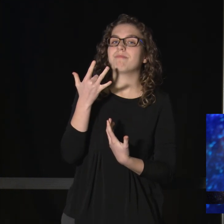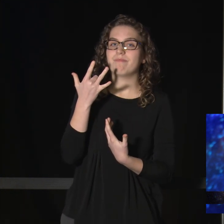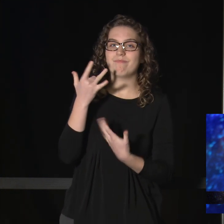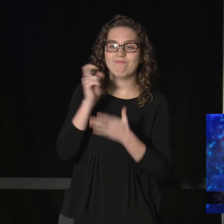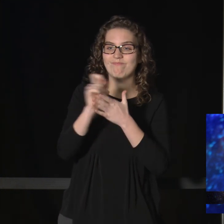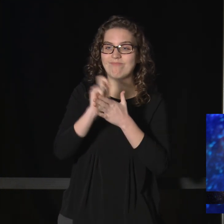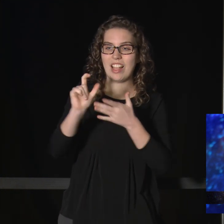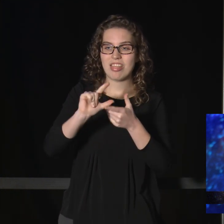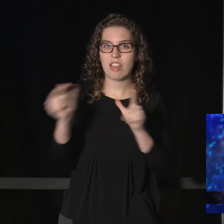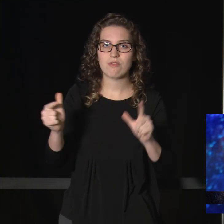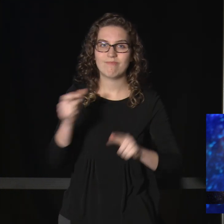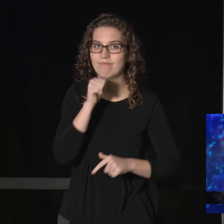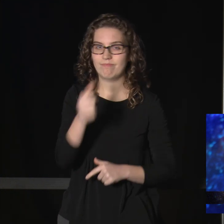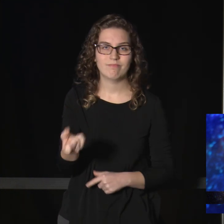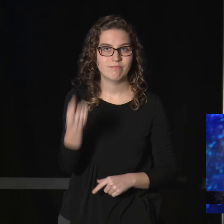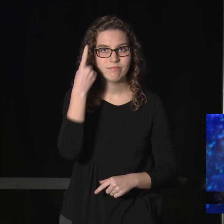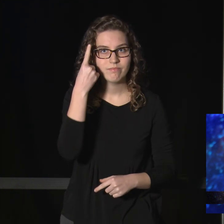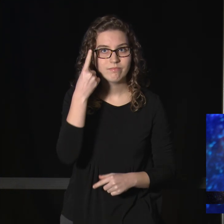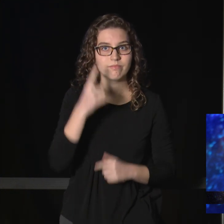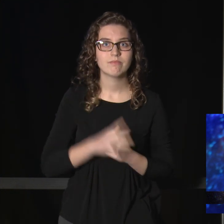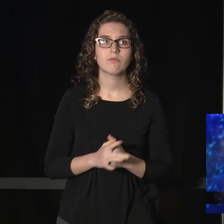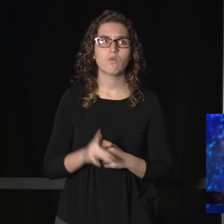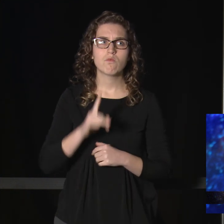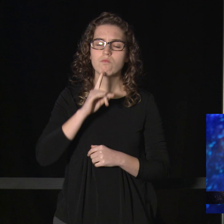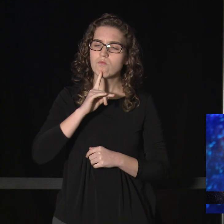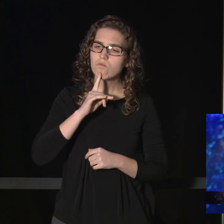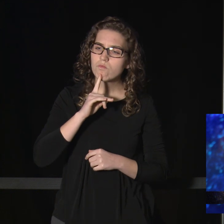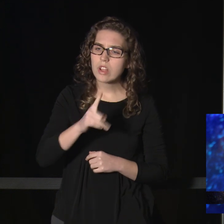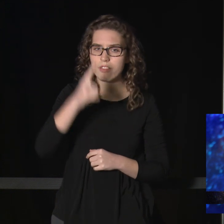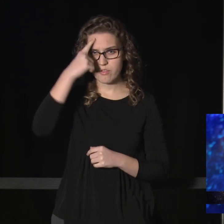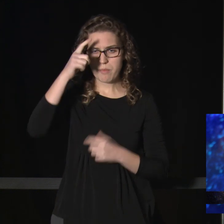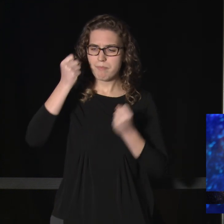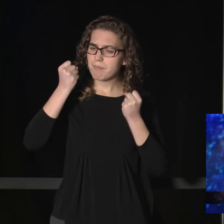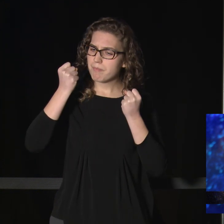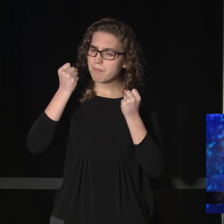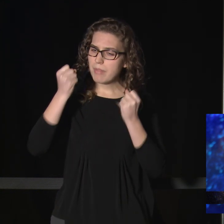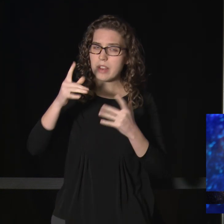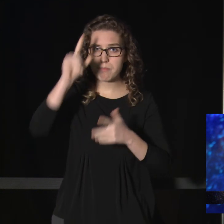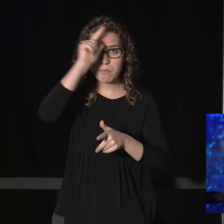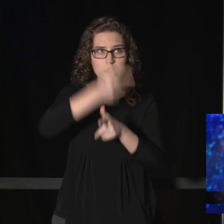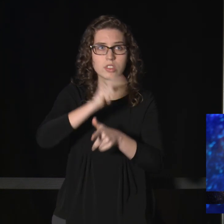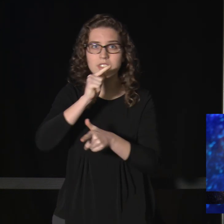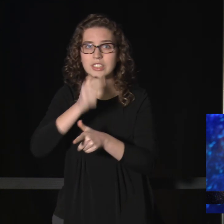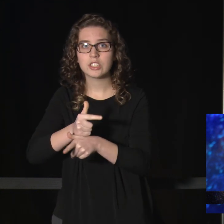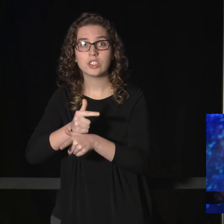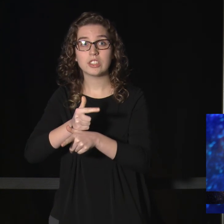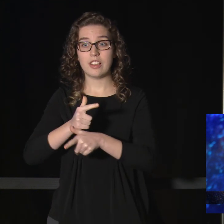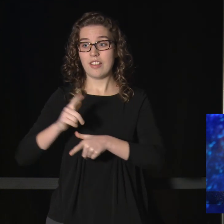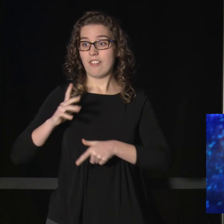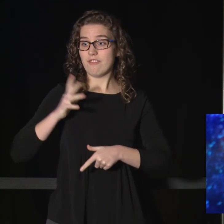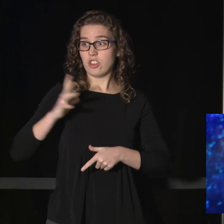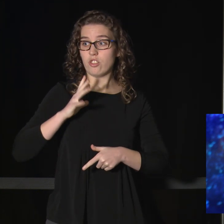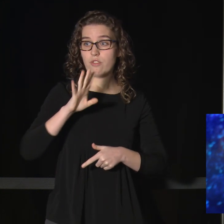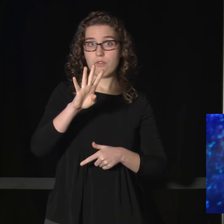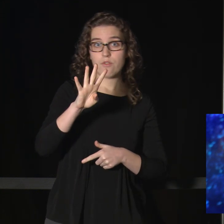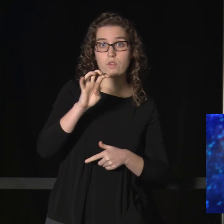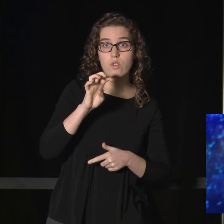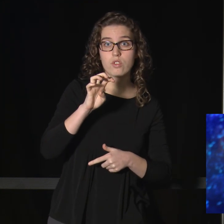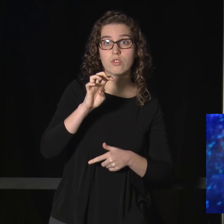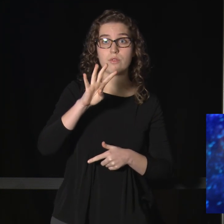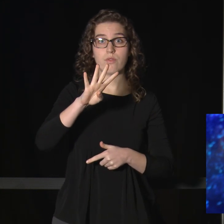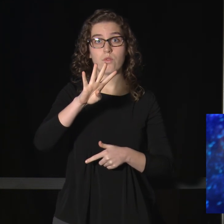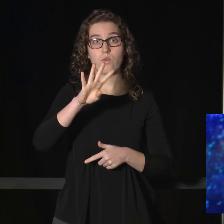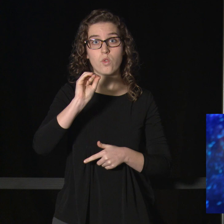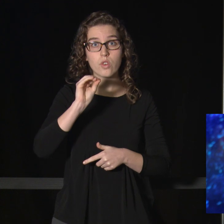understand. This is a reality for so many of our brothers and sisters. Of the official 440 publications of Ellen